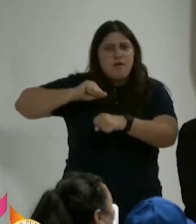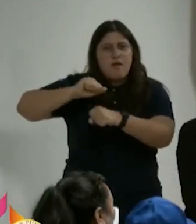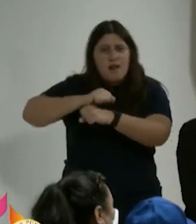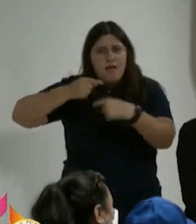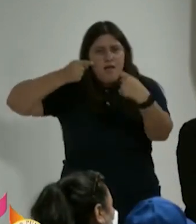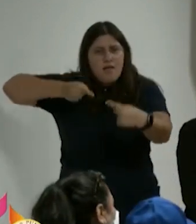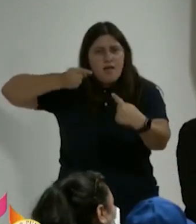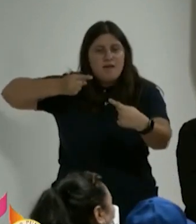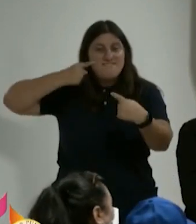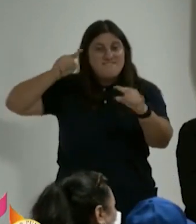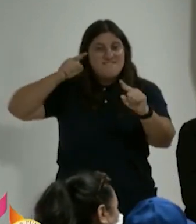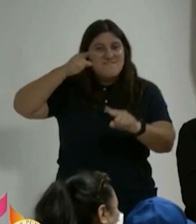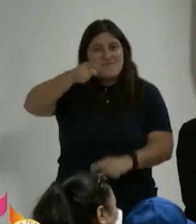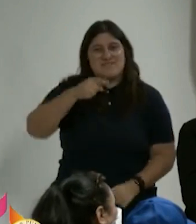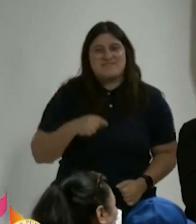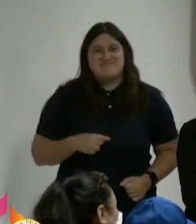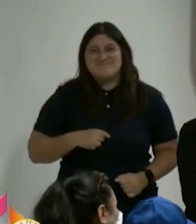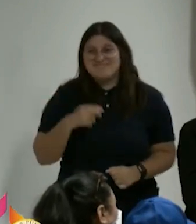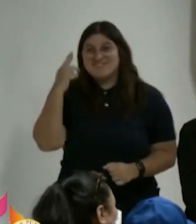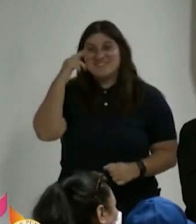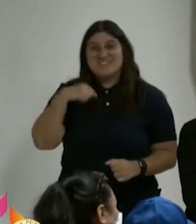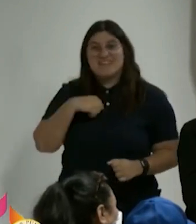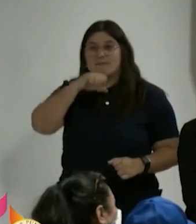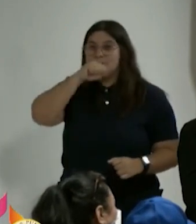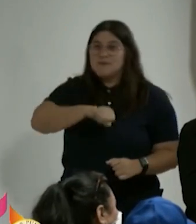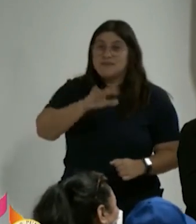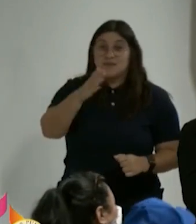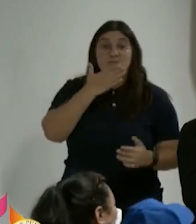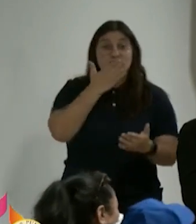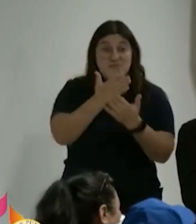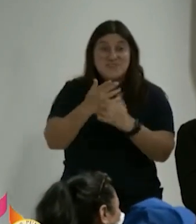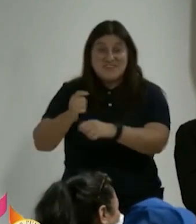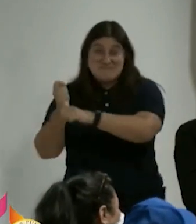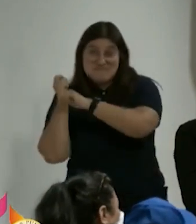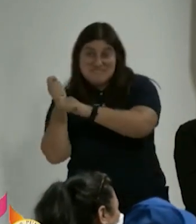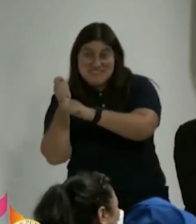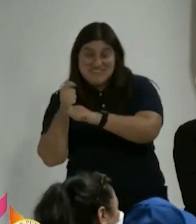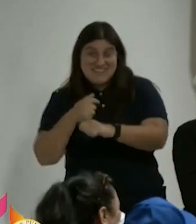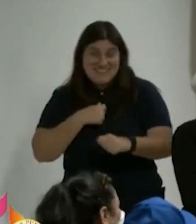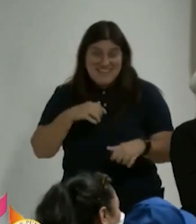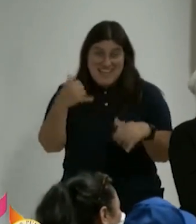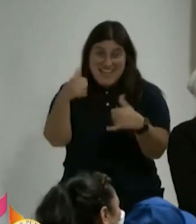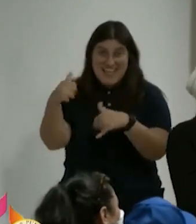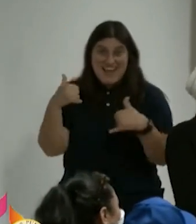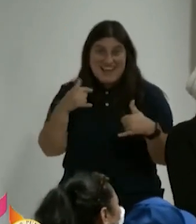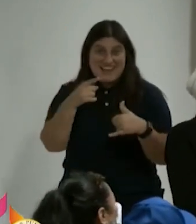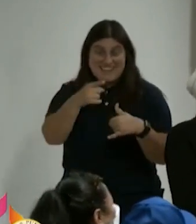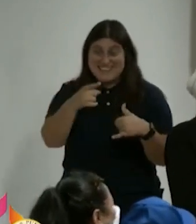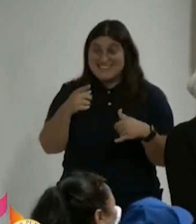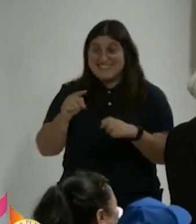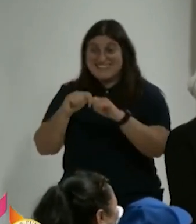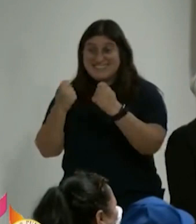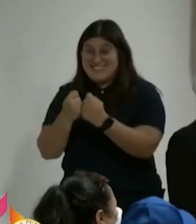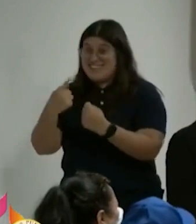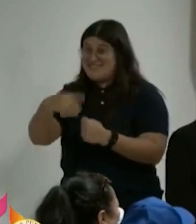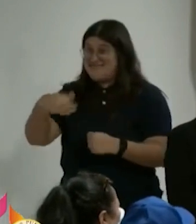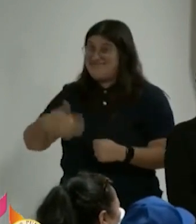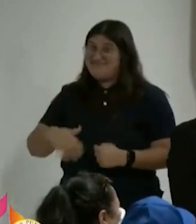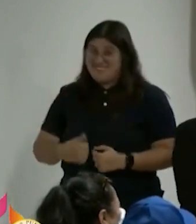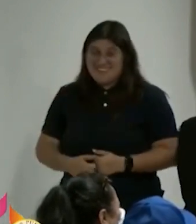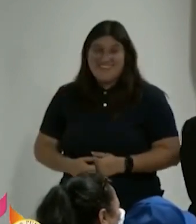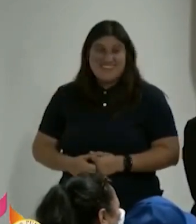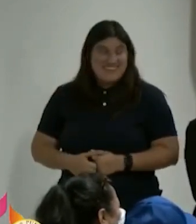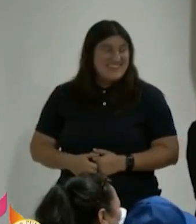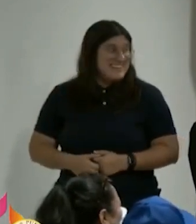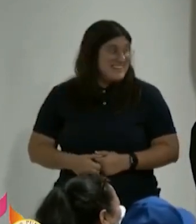what I love about her. And yes, she's also a very good softball player. I played on that team and they put me way out in left field because I couldn't. Better